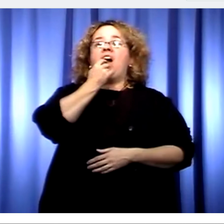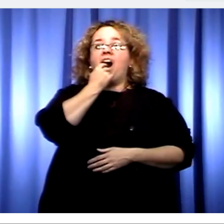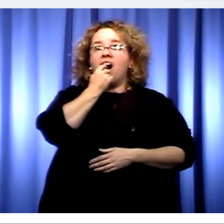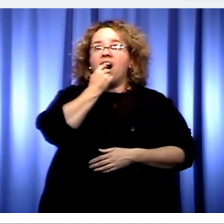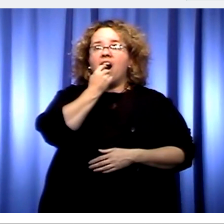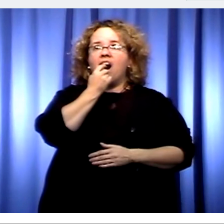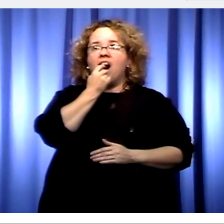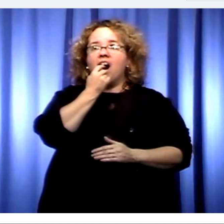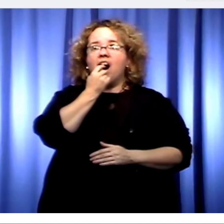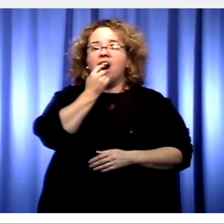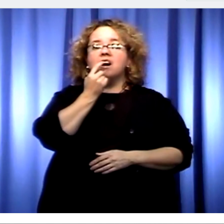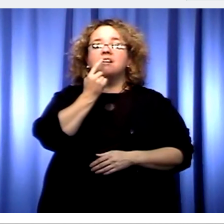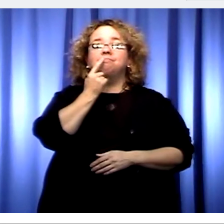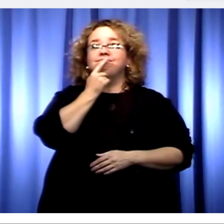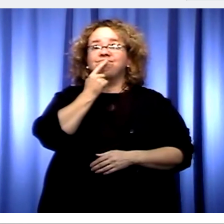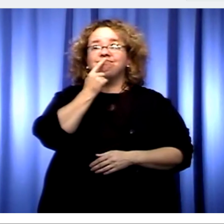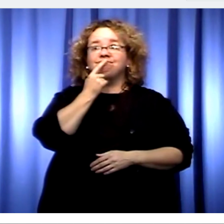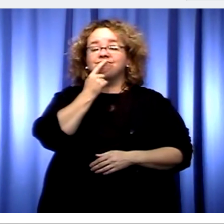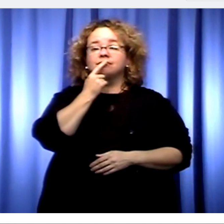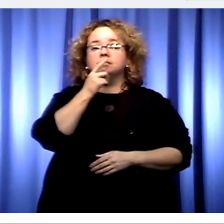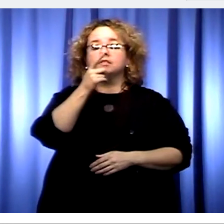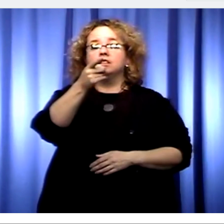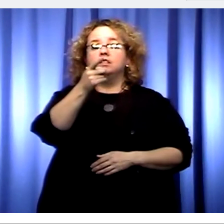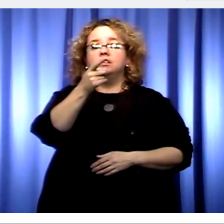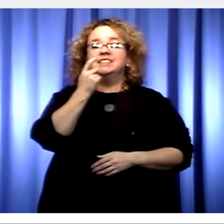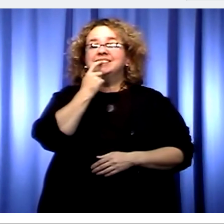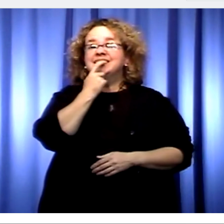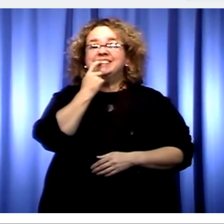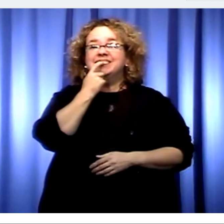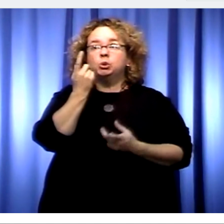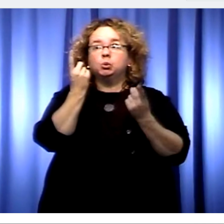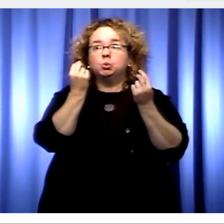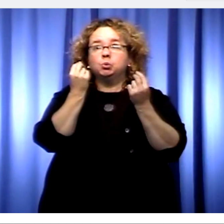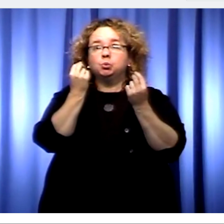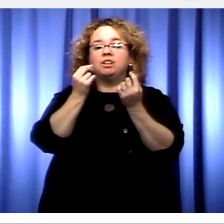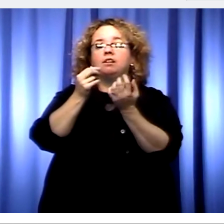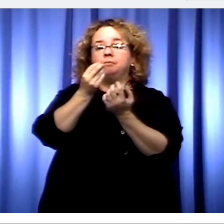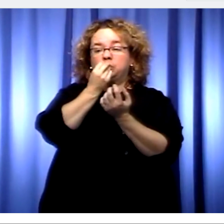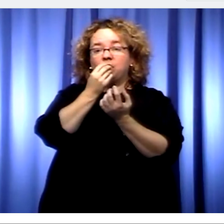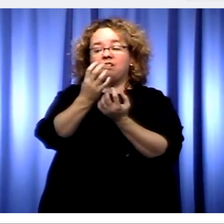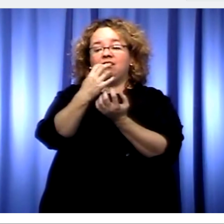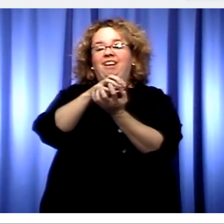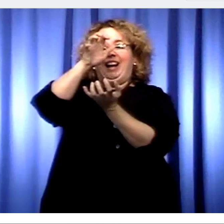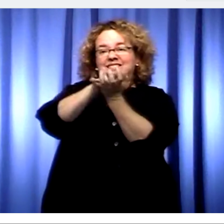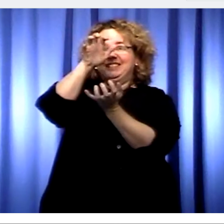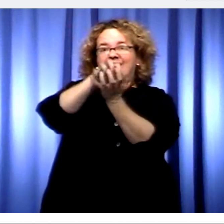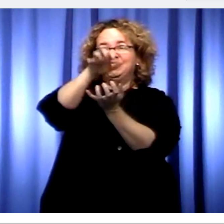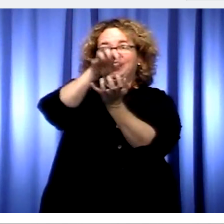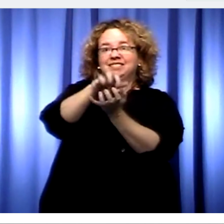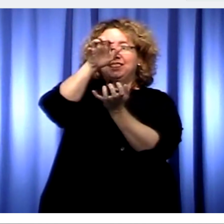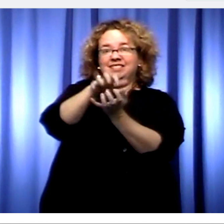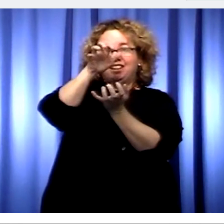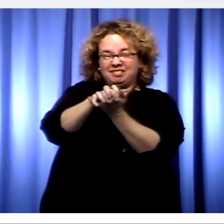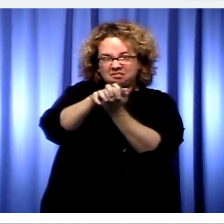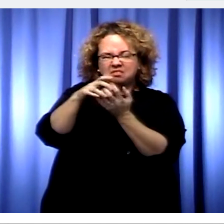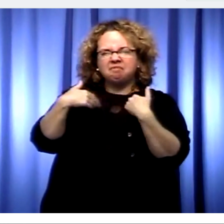absorption process of the nutrients that enter into the bloodstream, and then also how you get rid of what your body doesn't